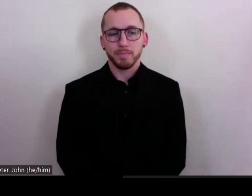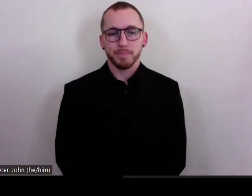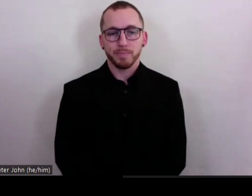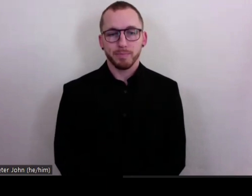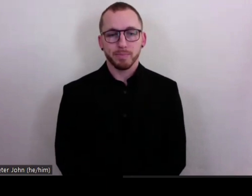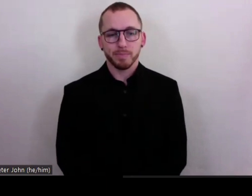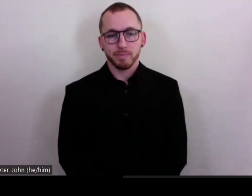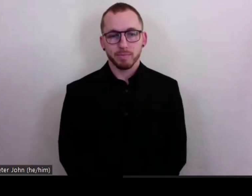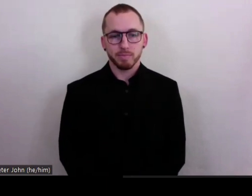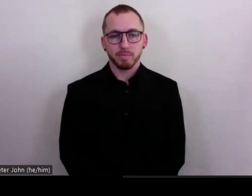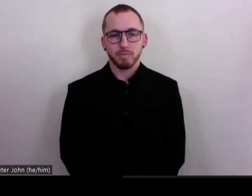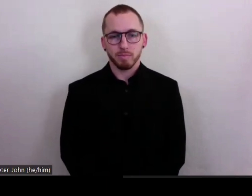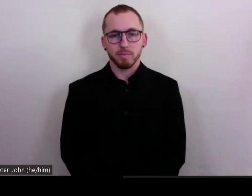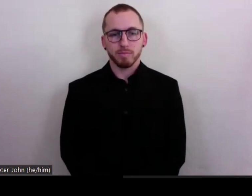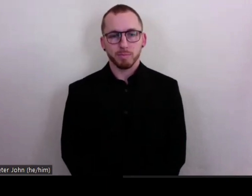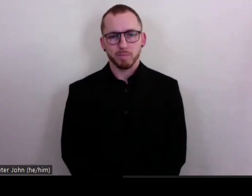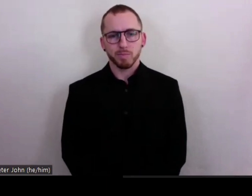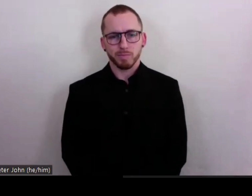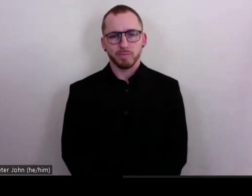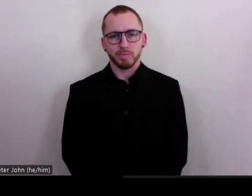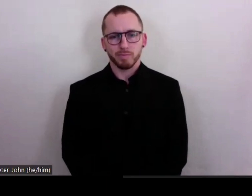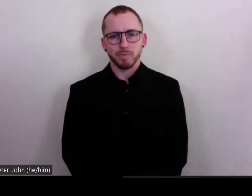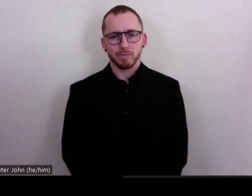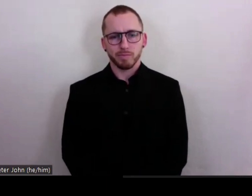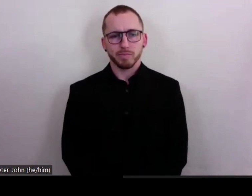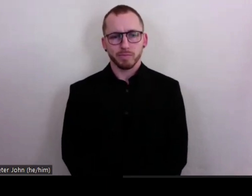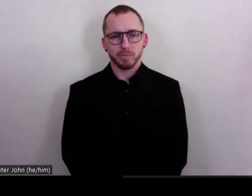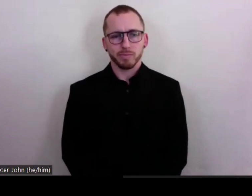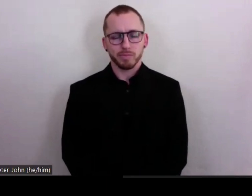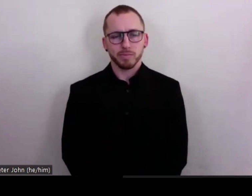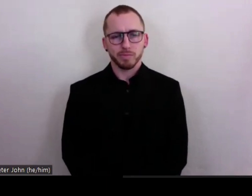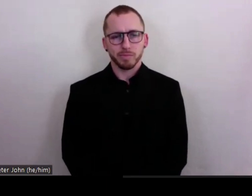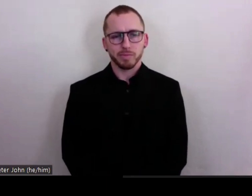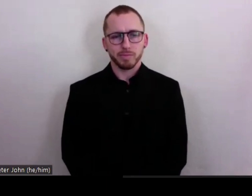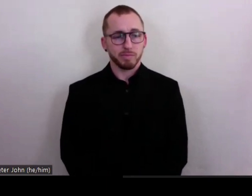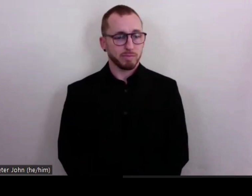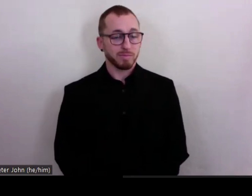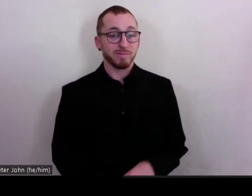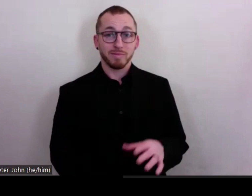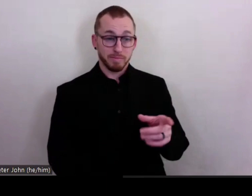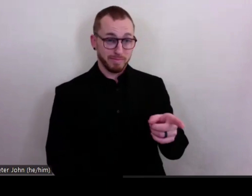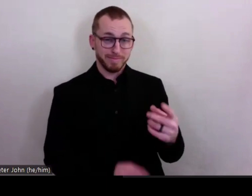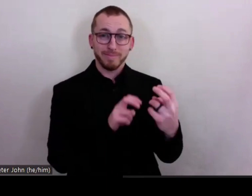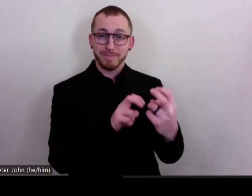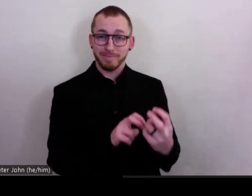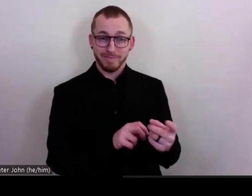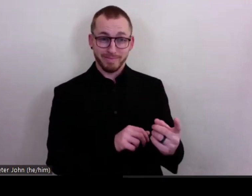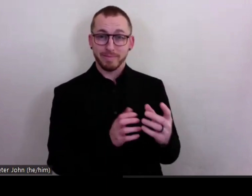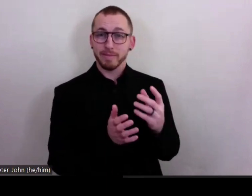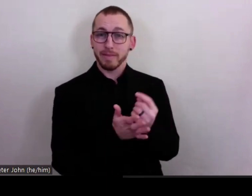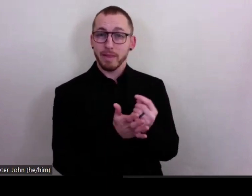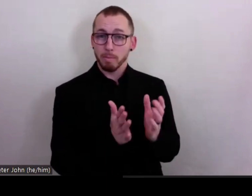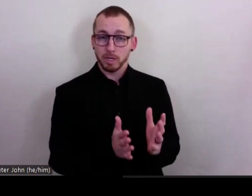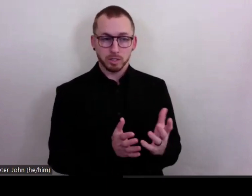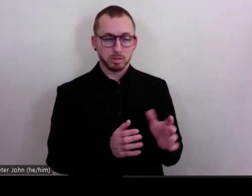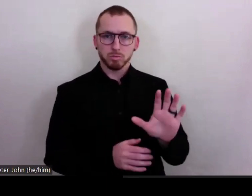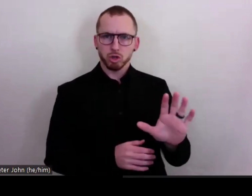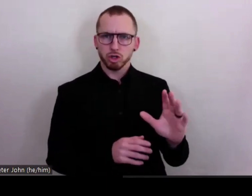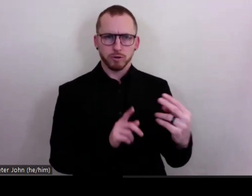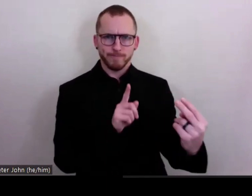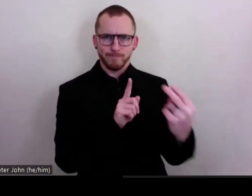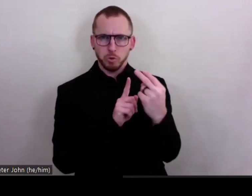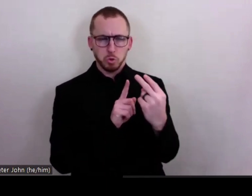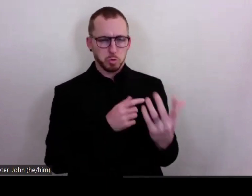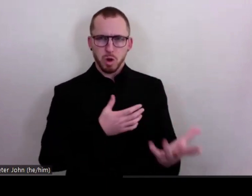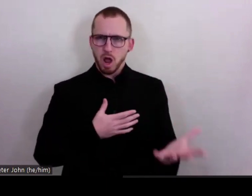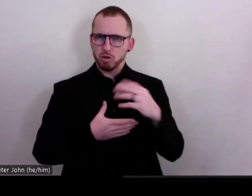of me. And the trauma that caused me in receiving